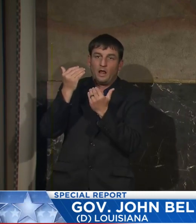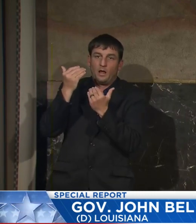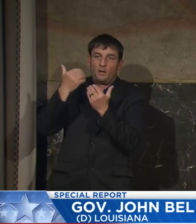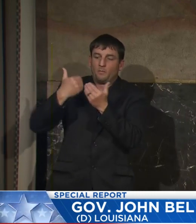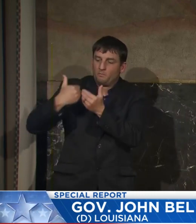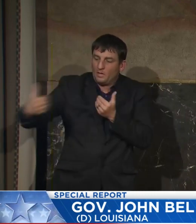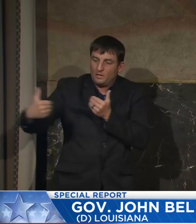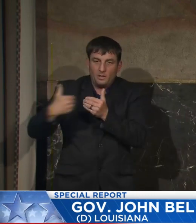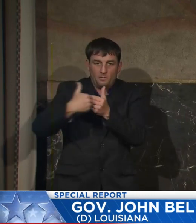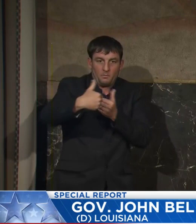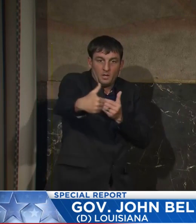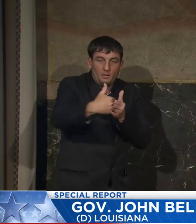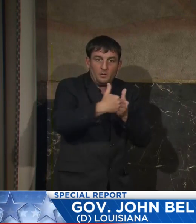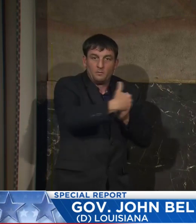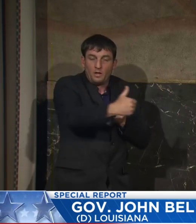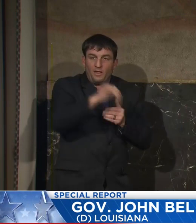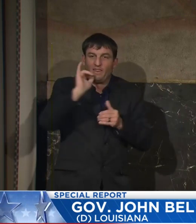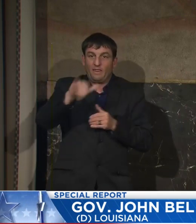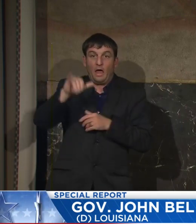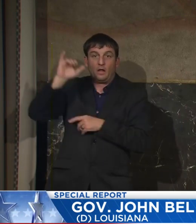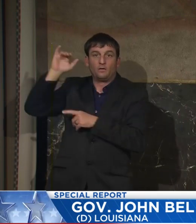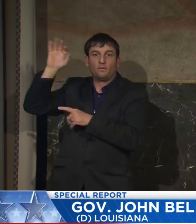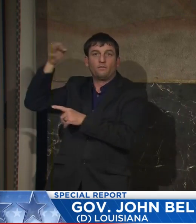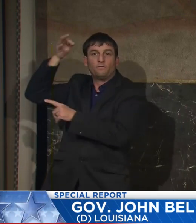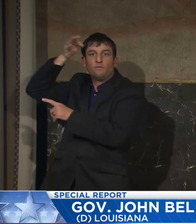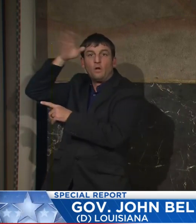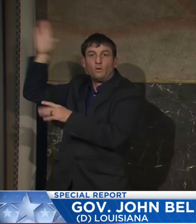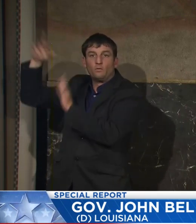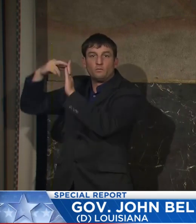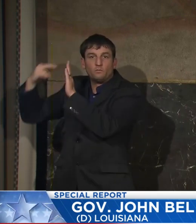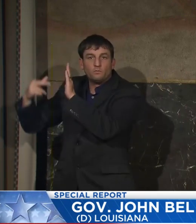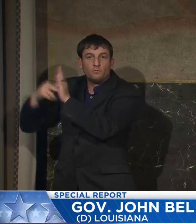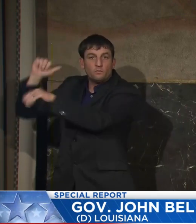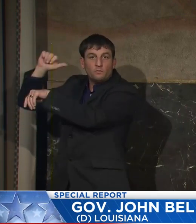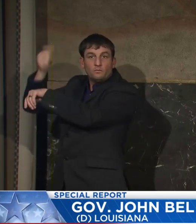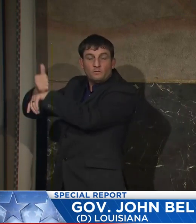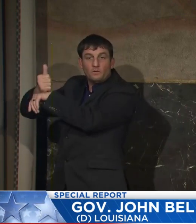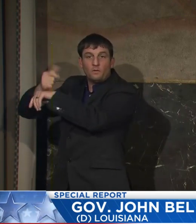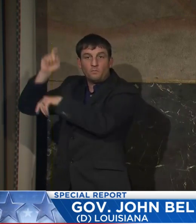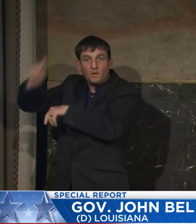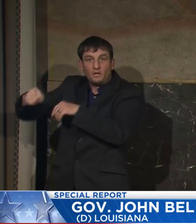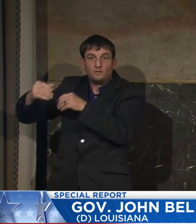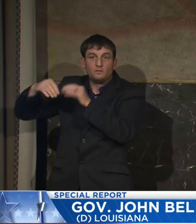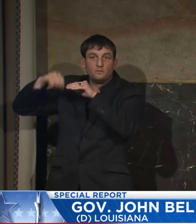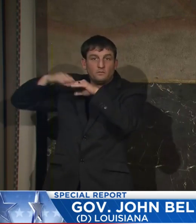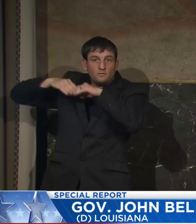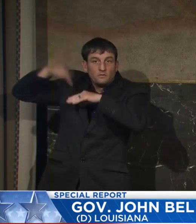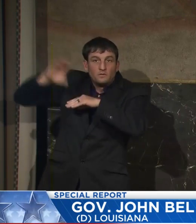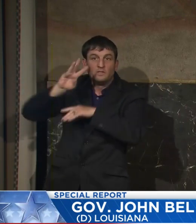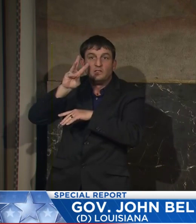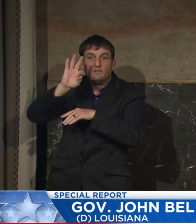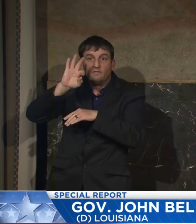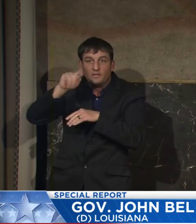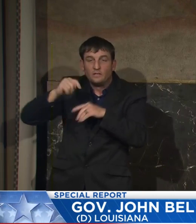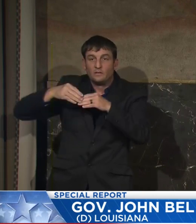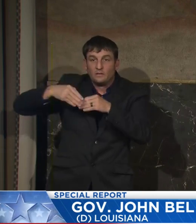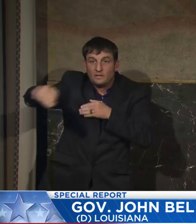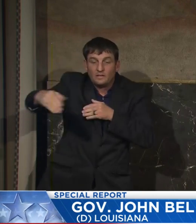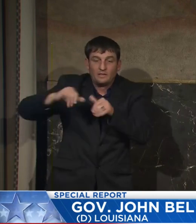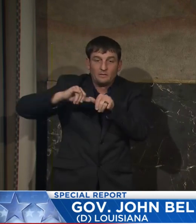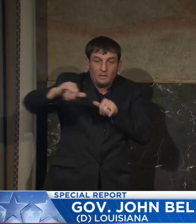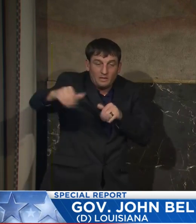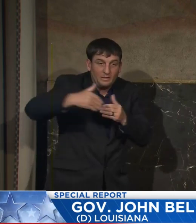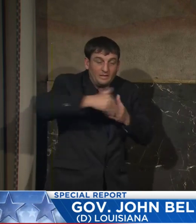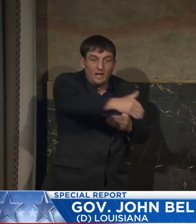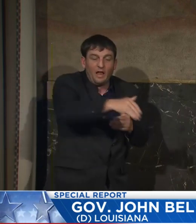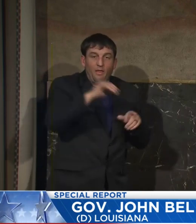called for in the White House guidelines. So it wasn't arbitrary. It wasn't some number that was just picked out of the